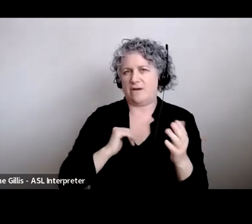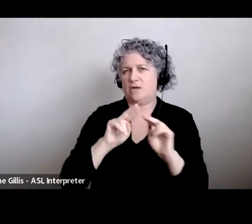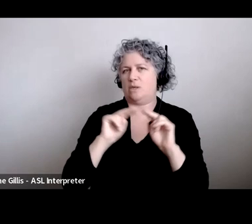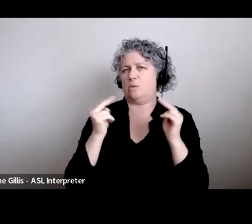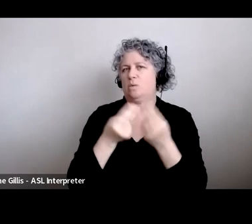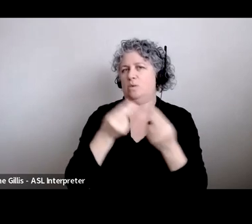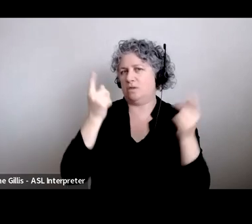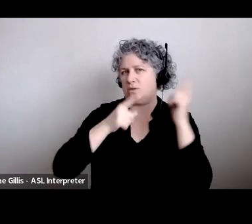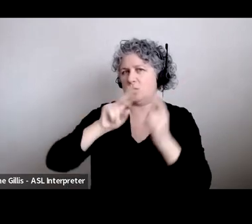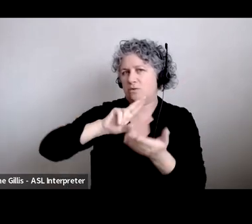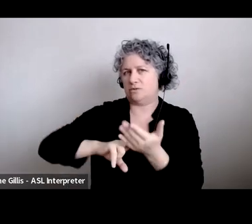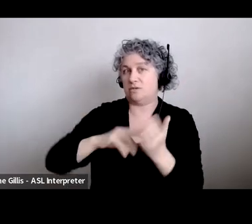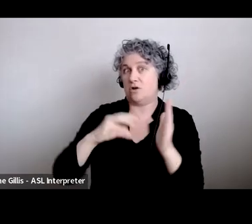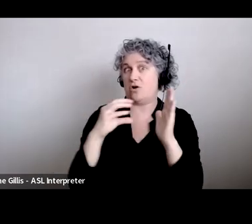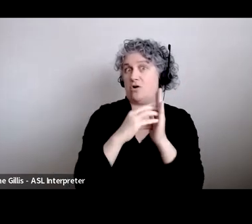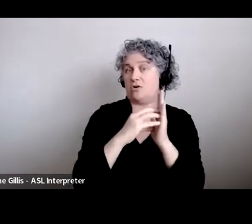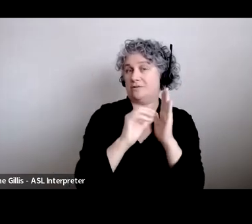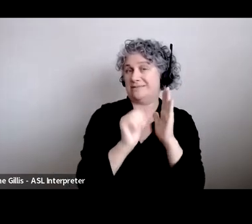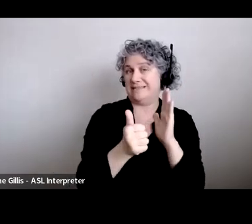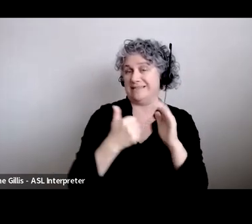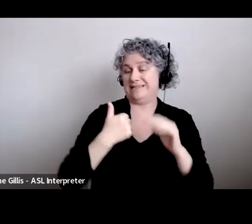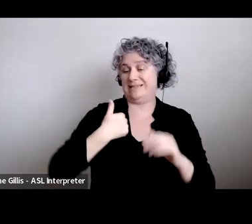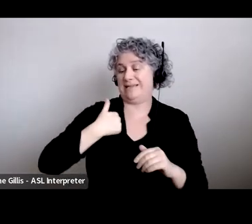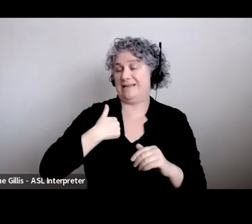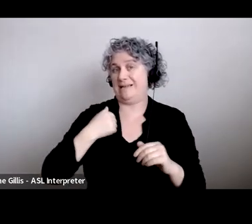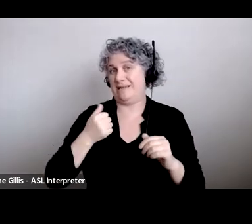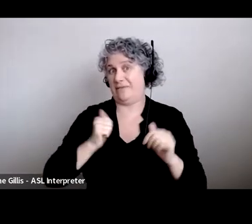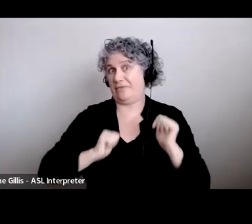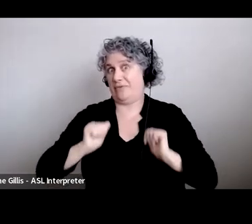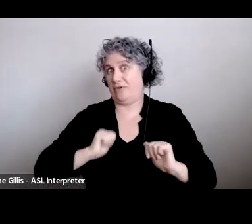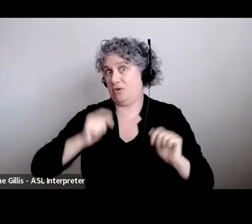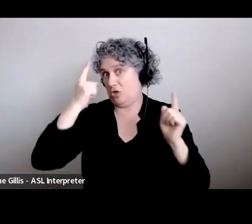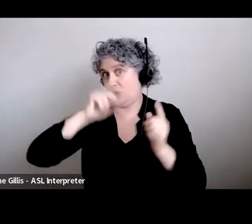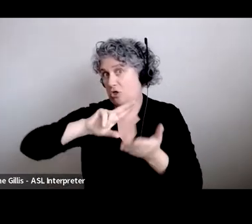inclusion of Article 10 in the Canadian Theatre Agreement. And of course,